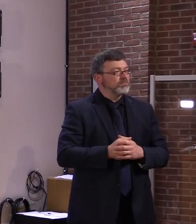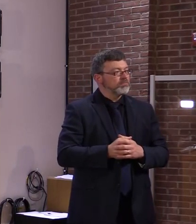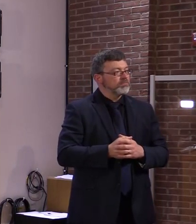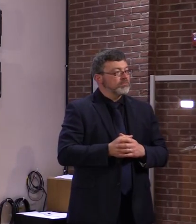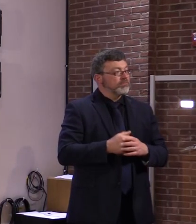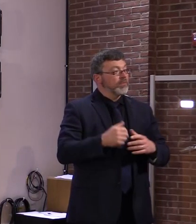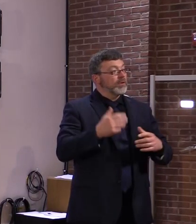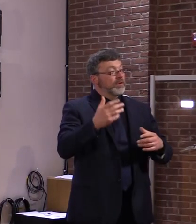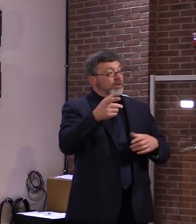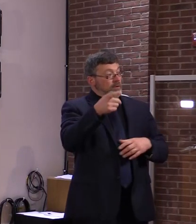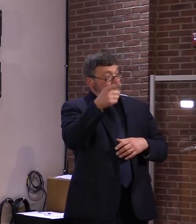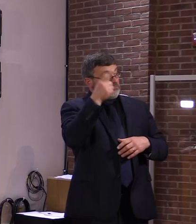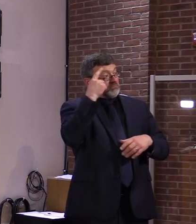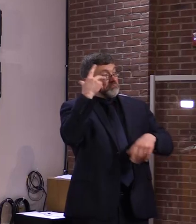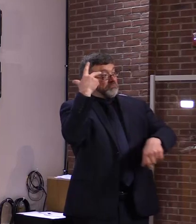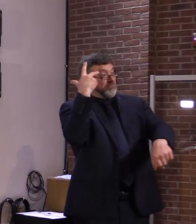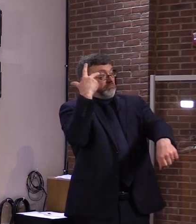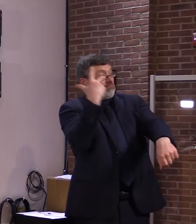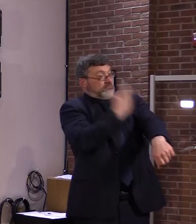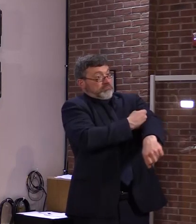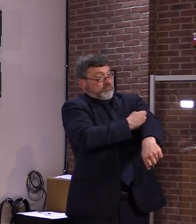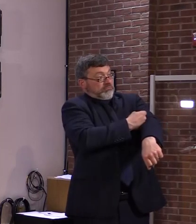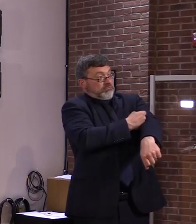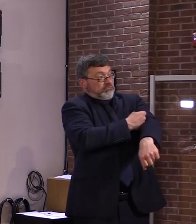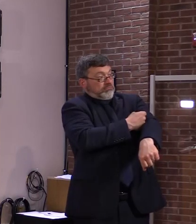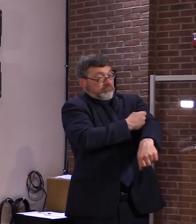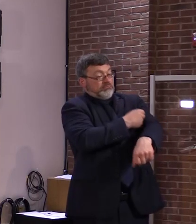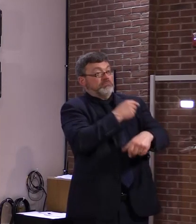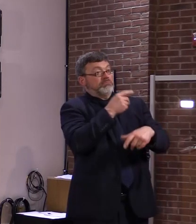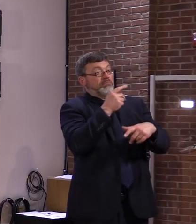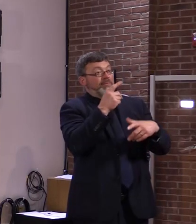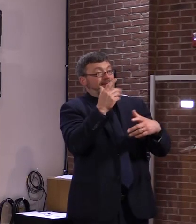wearing a mask or physical distancing, and that's okay.